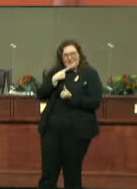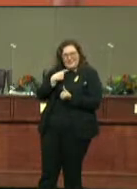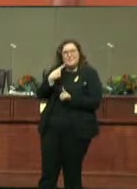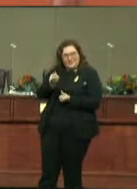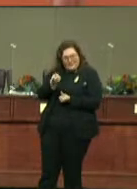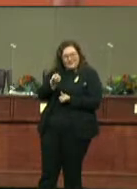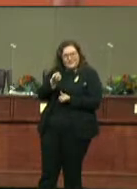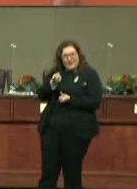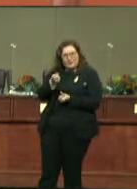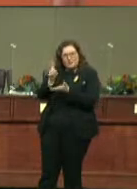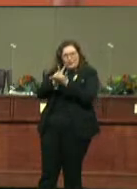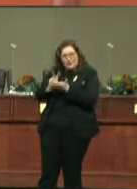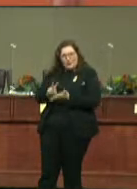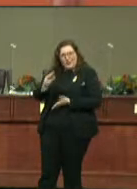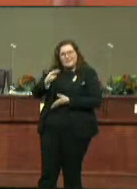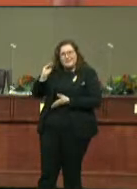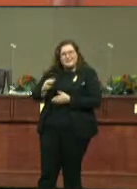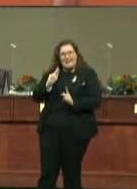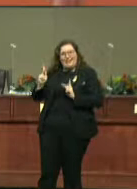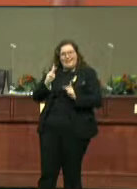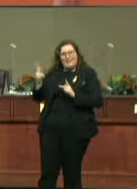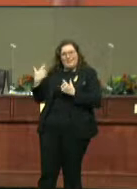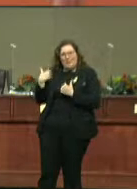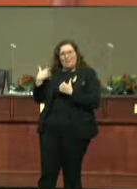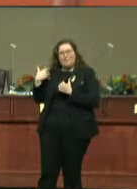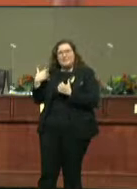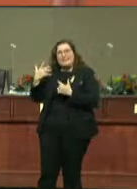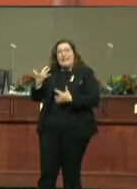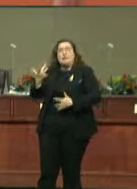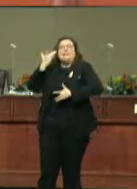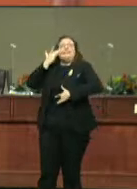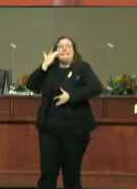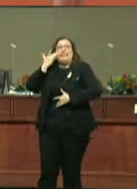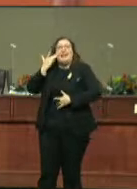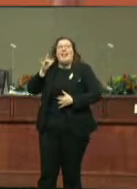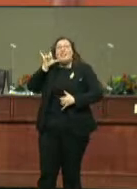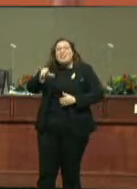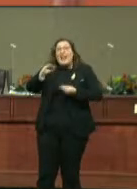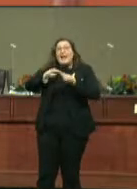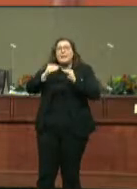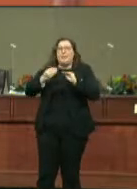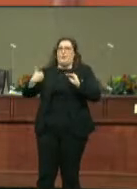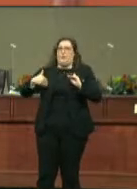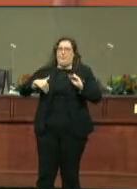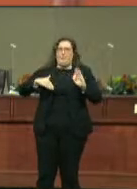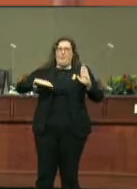has continued to increase progressively, very slowly, but continue to increase.